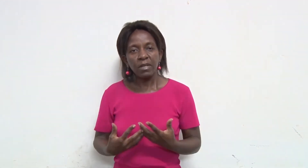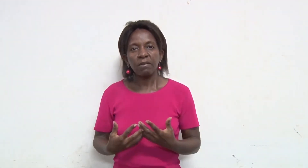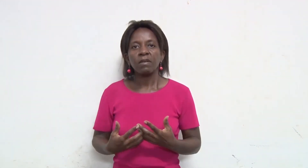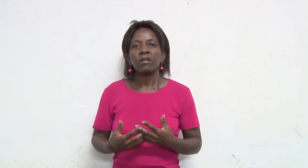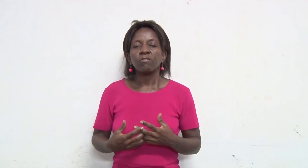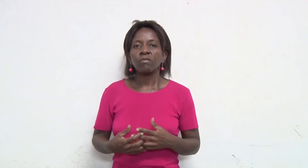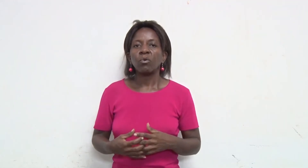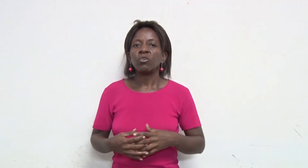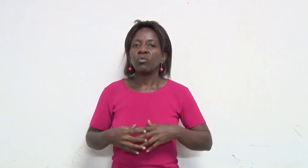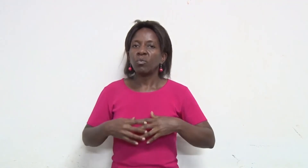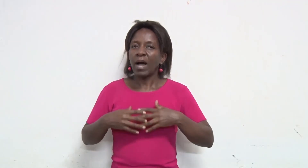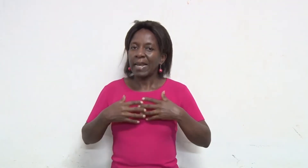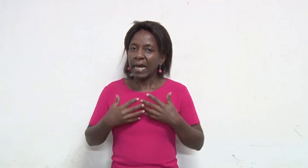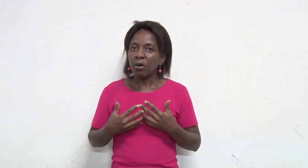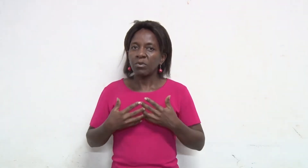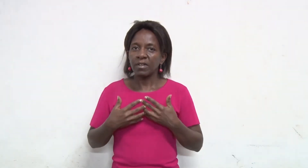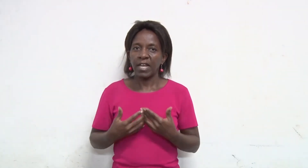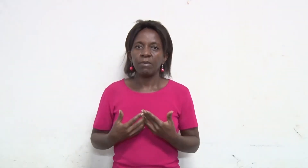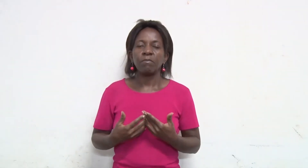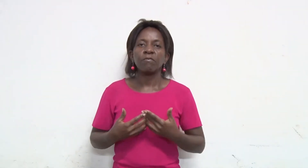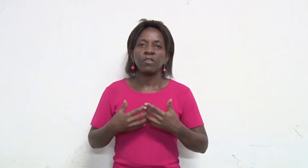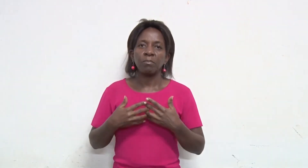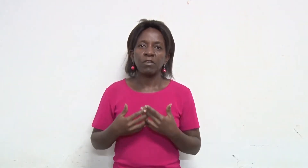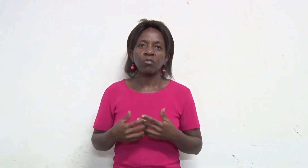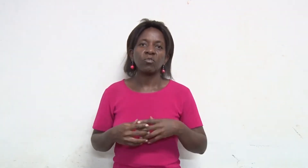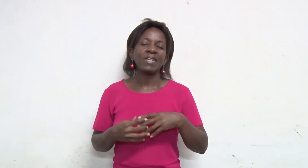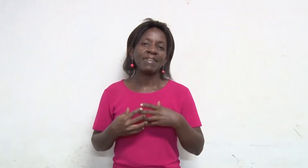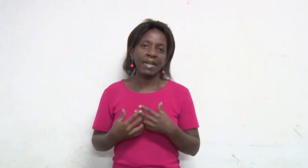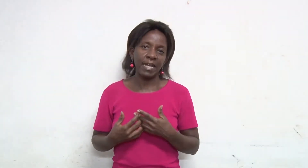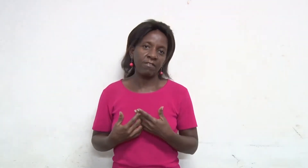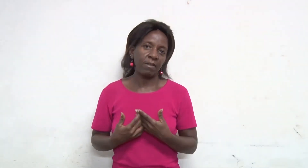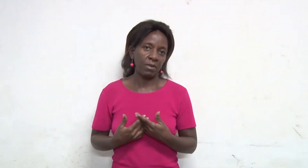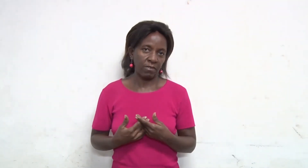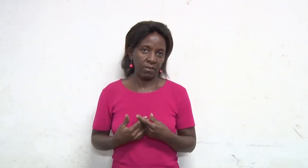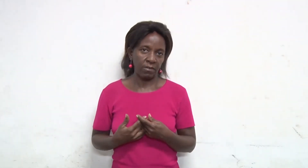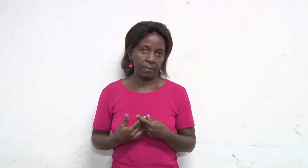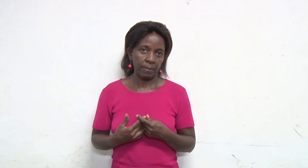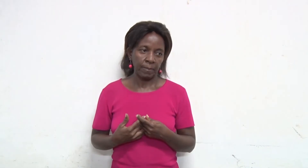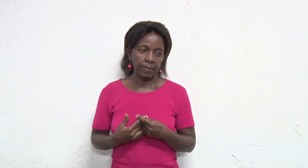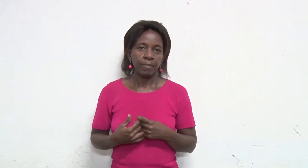movement. So you allow time for the person to internalize the message.